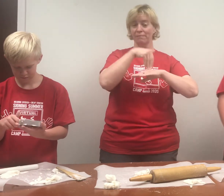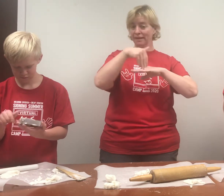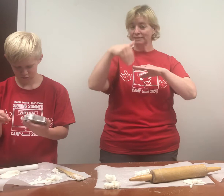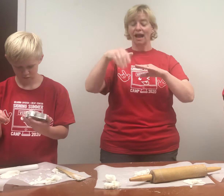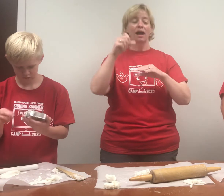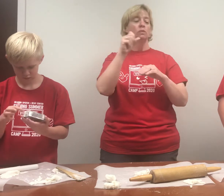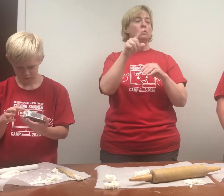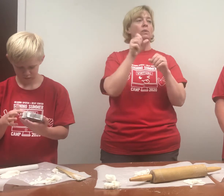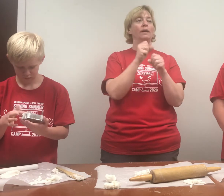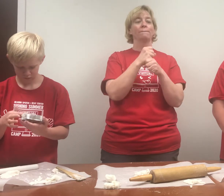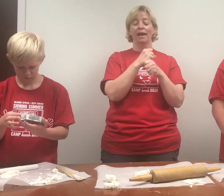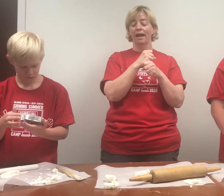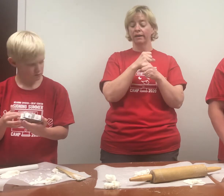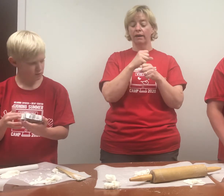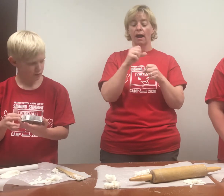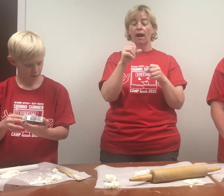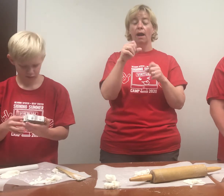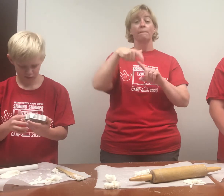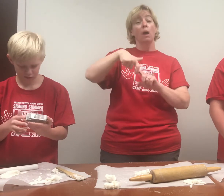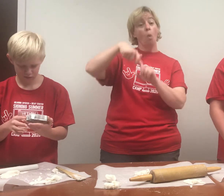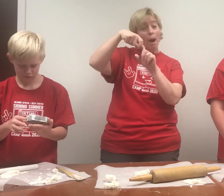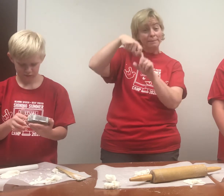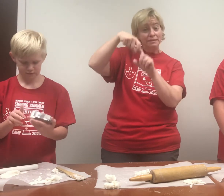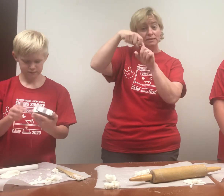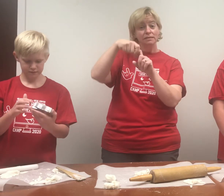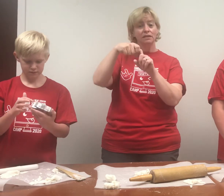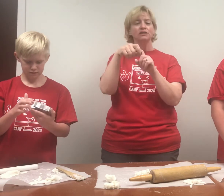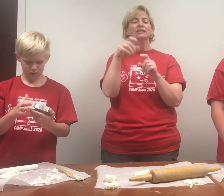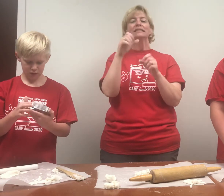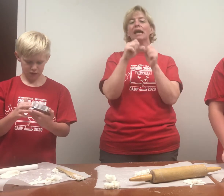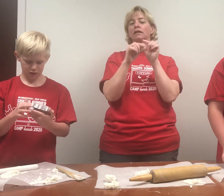So you can do that with letters. You can